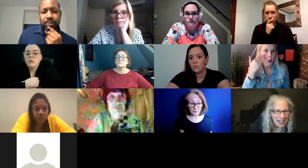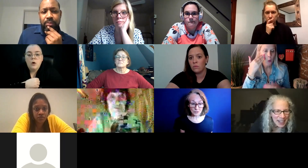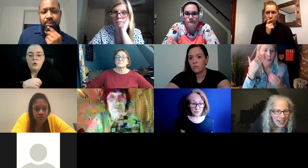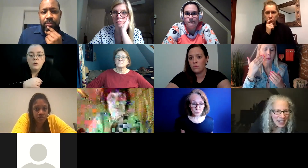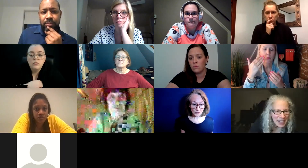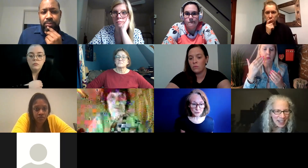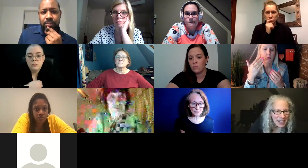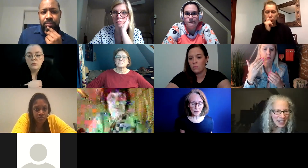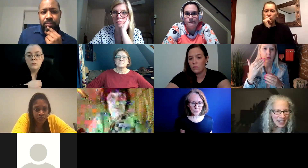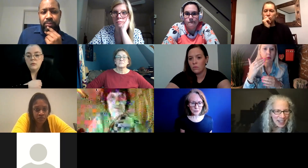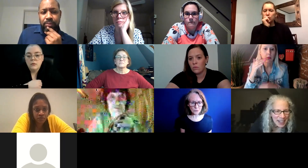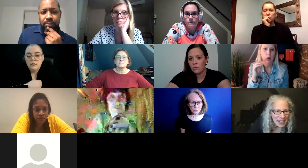Jen has a question. I know